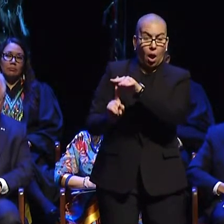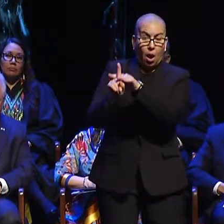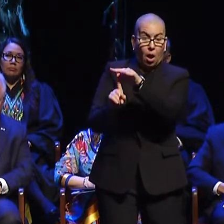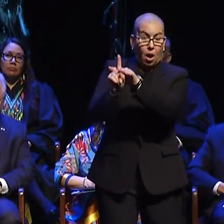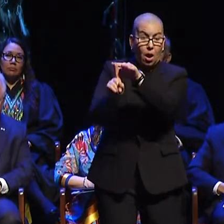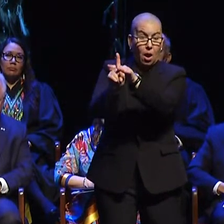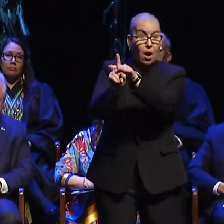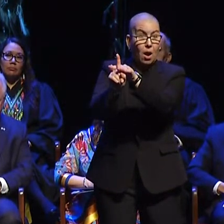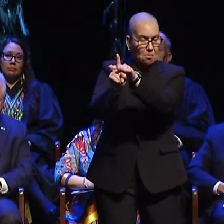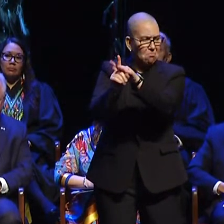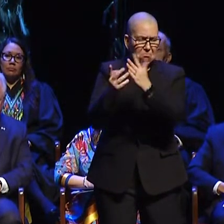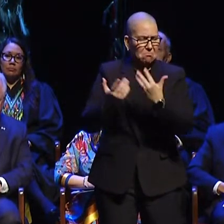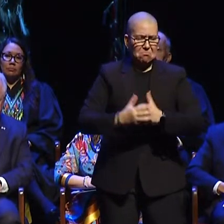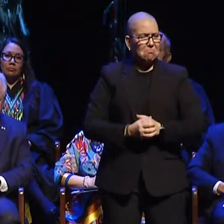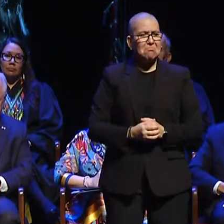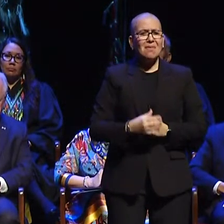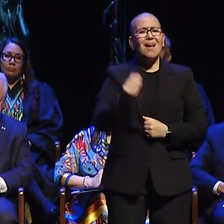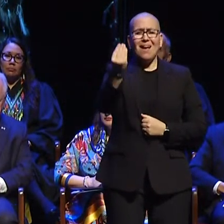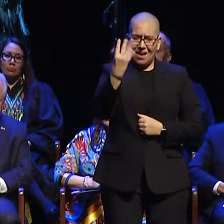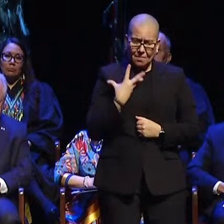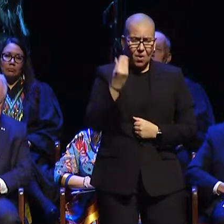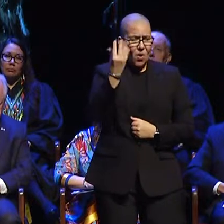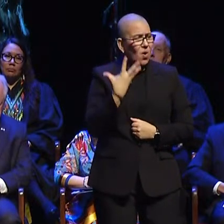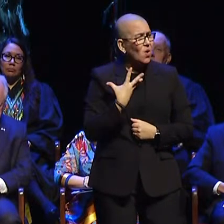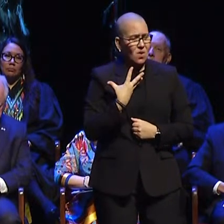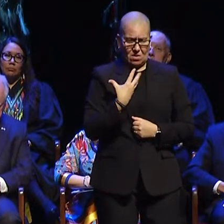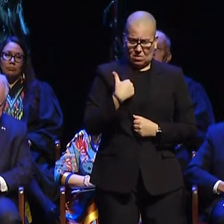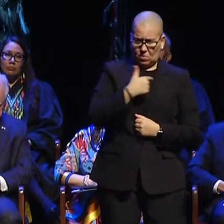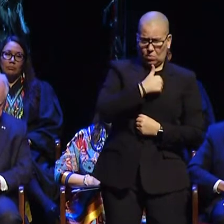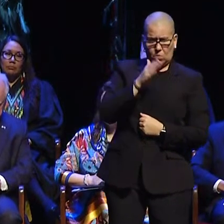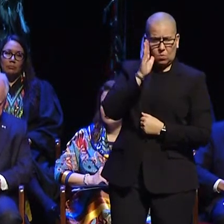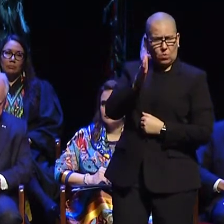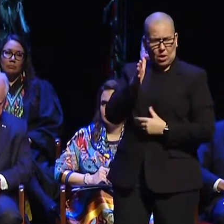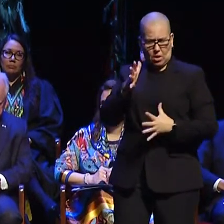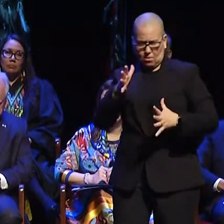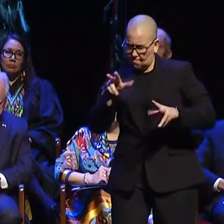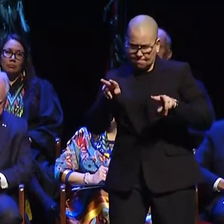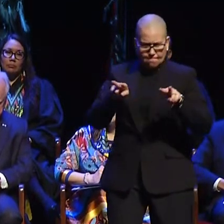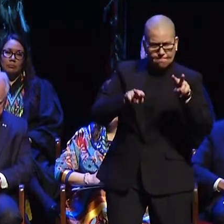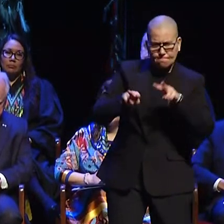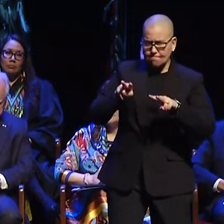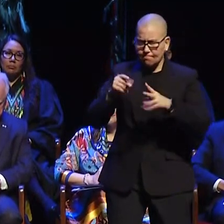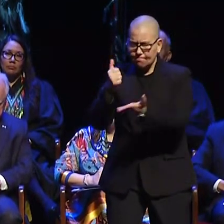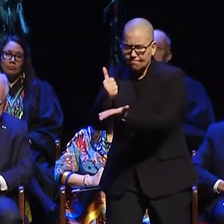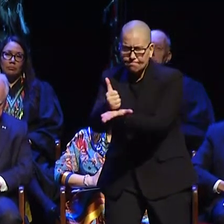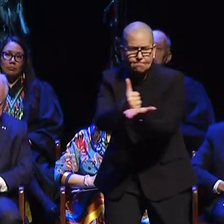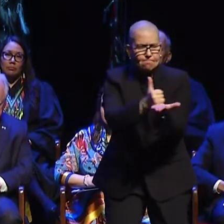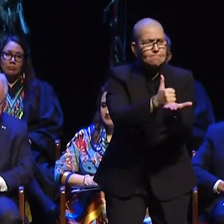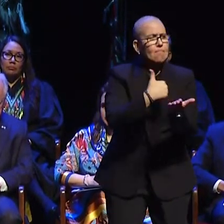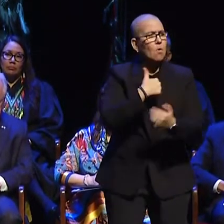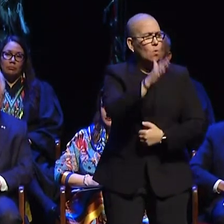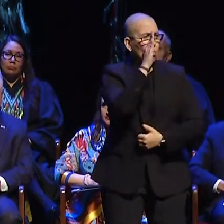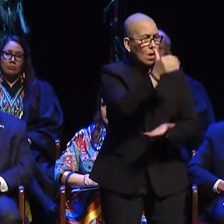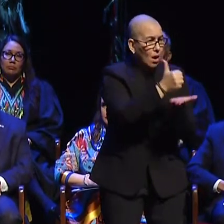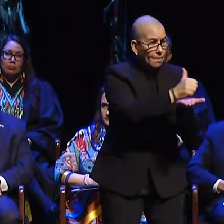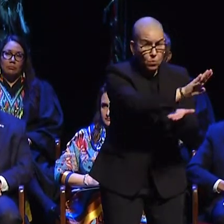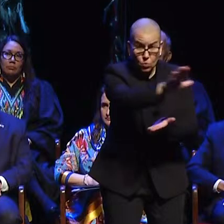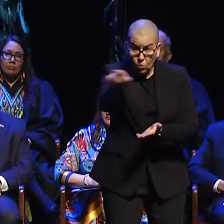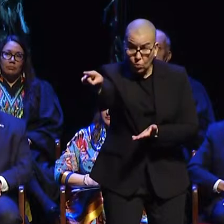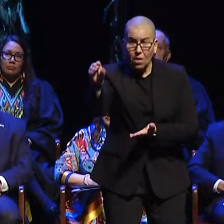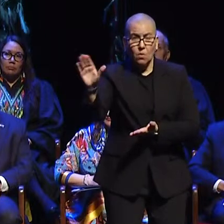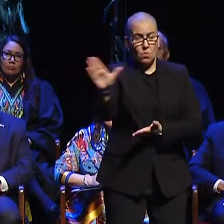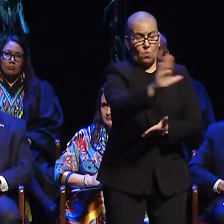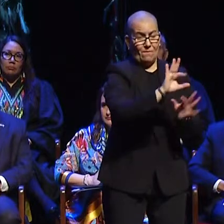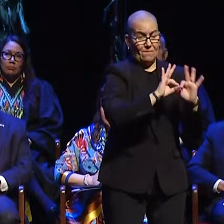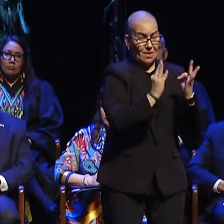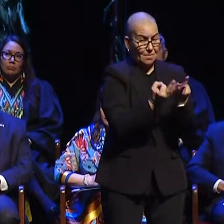to you that every decision that we make will be based on helping you and your family thrive in this economy and in